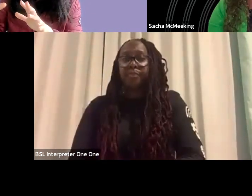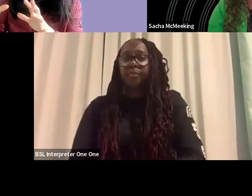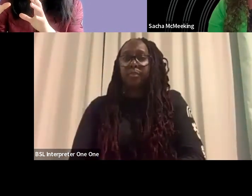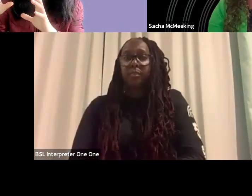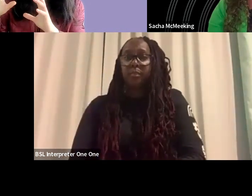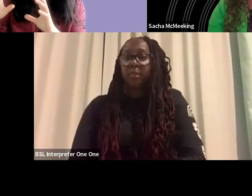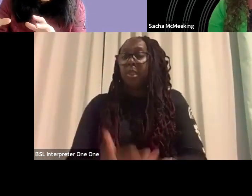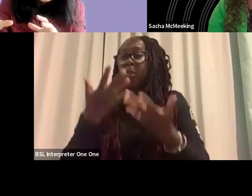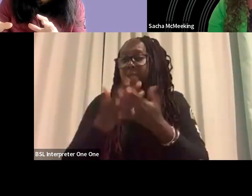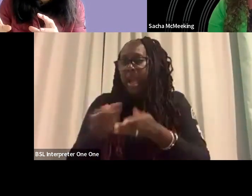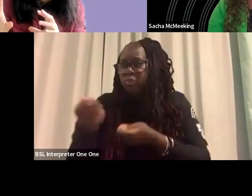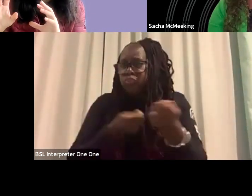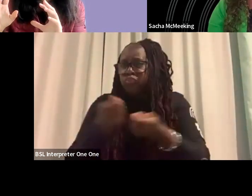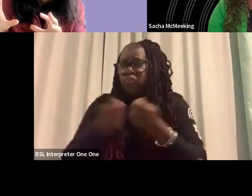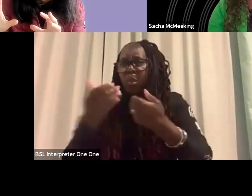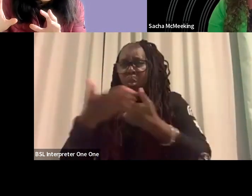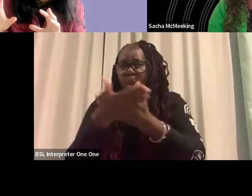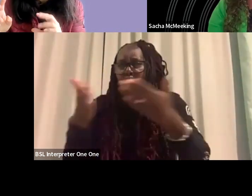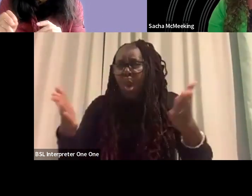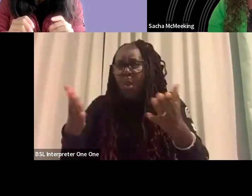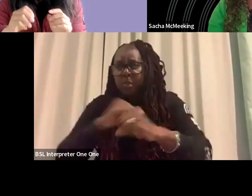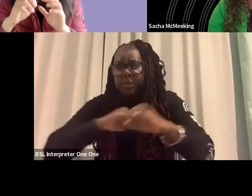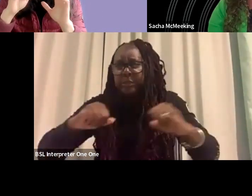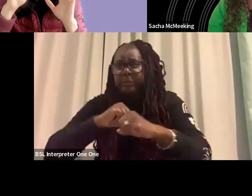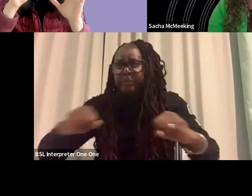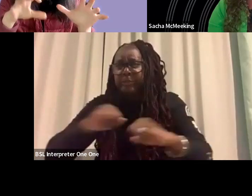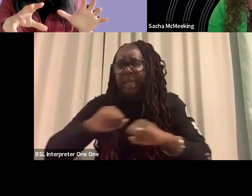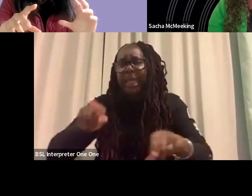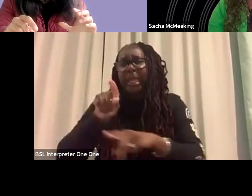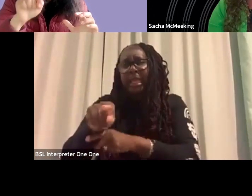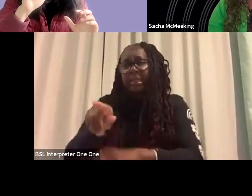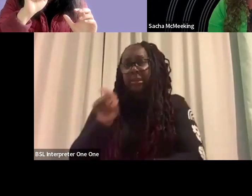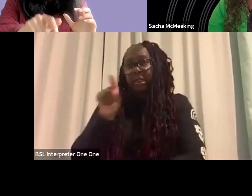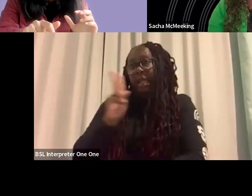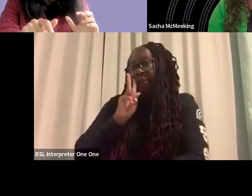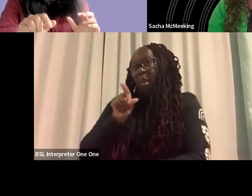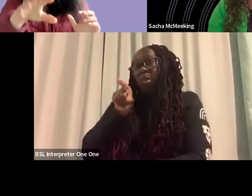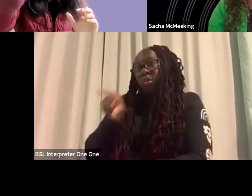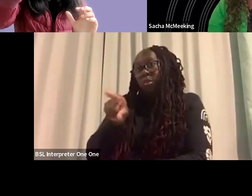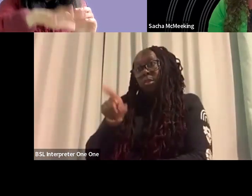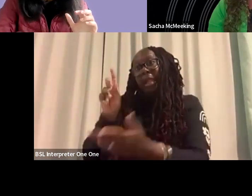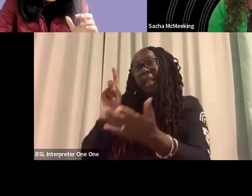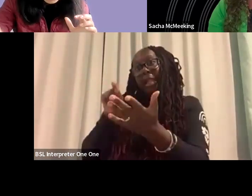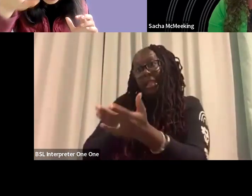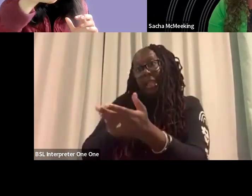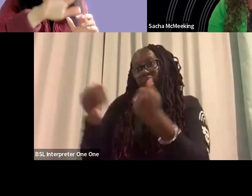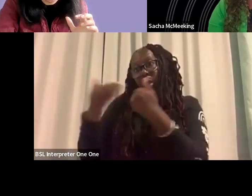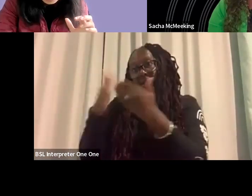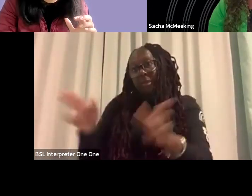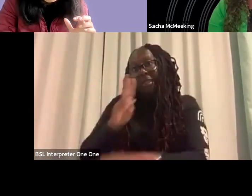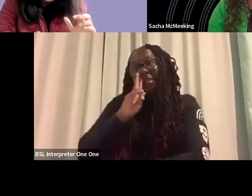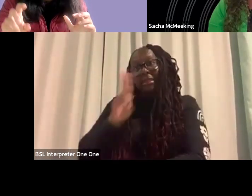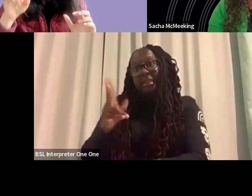to navigate to the open space on the virtual platform. So if you go to the virtual platform, click open space, you can see a